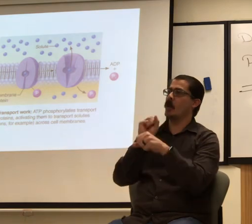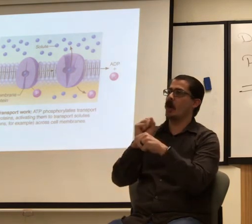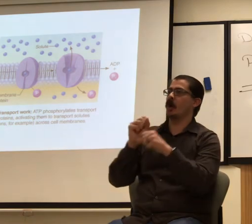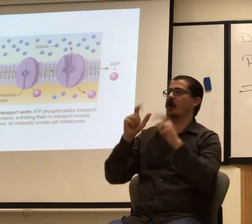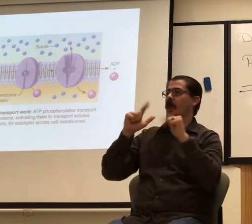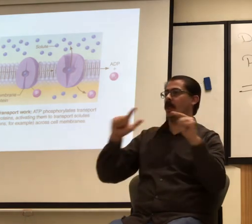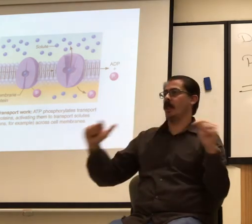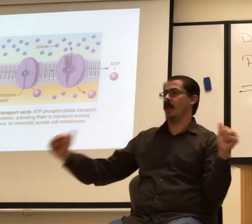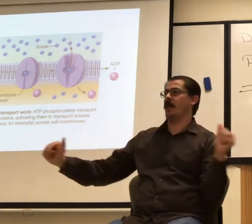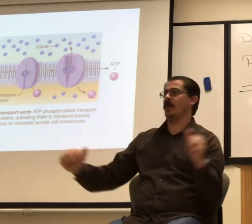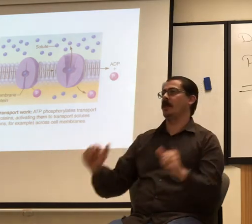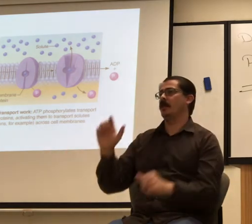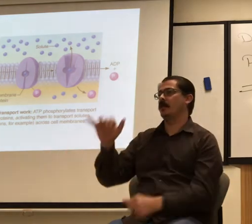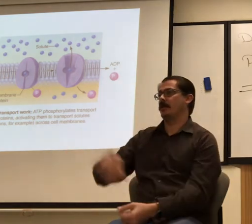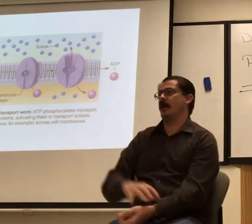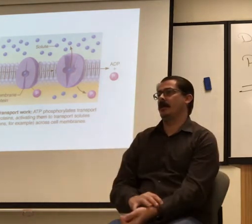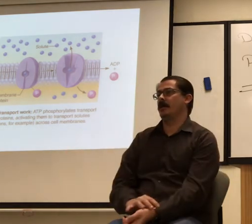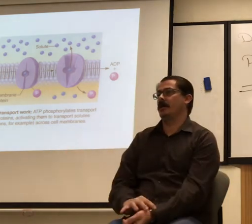cetera.